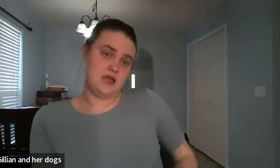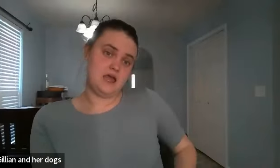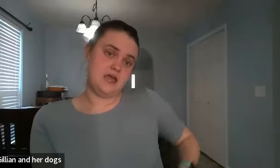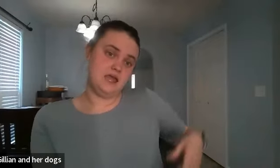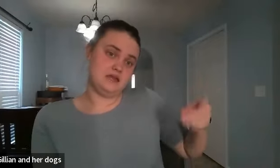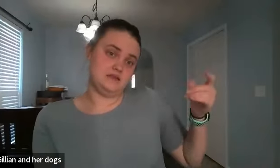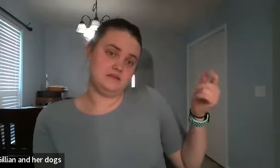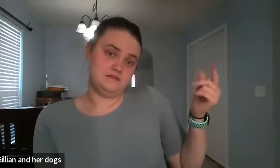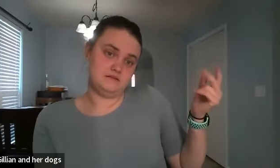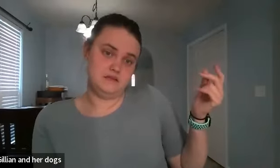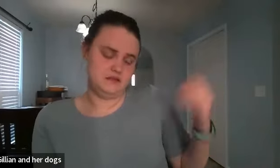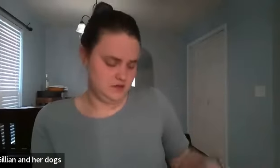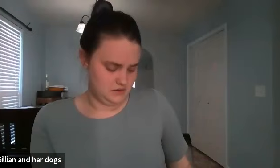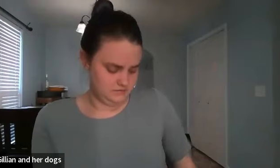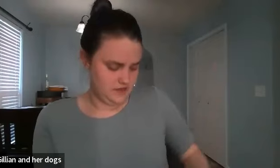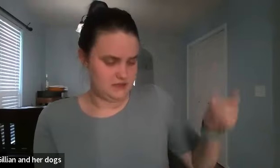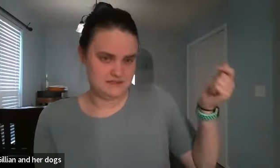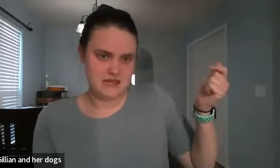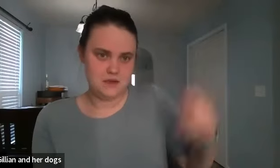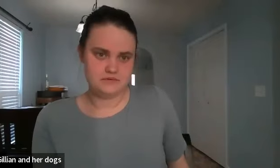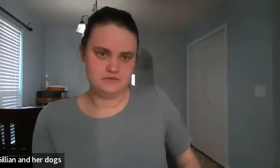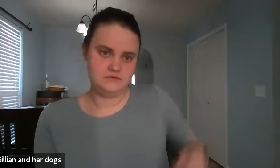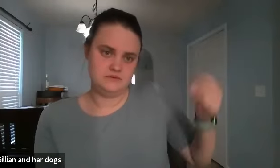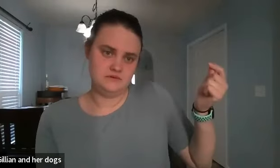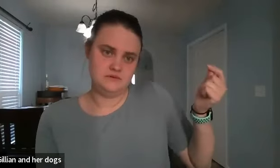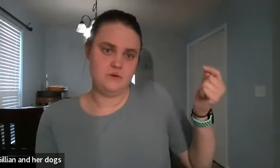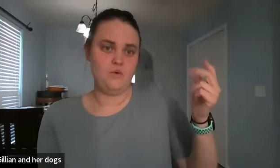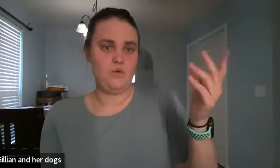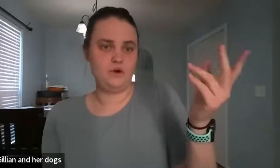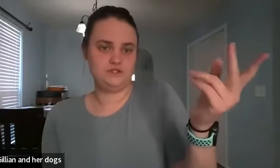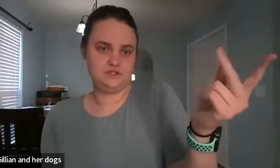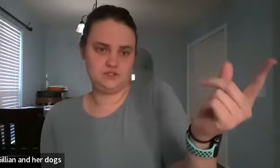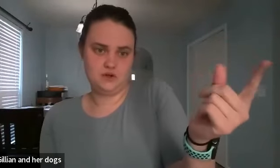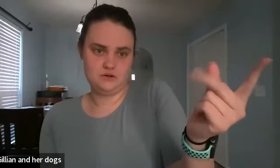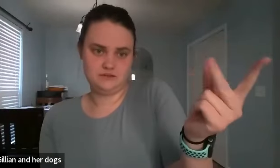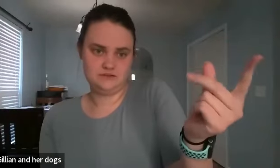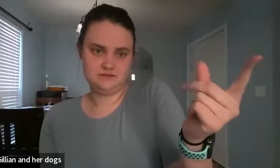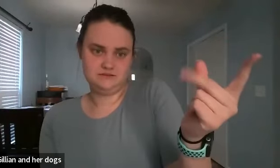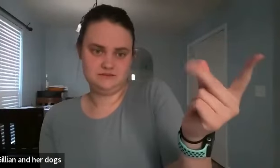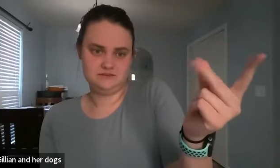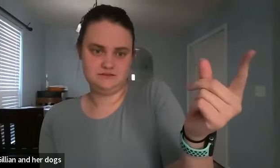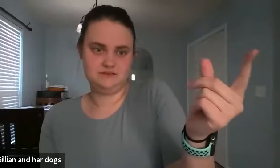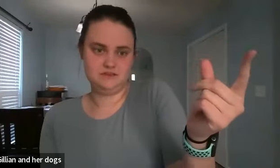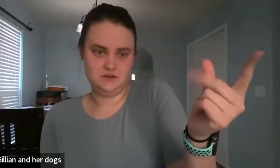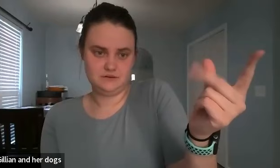pat, hand, and then you kind of pat and snap, or dog.